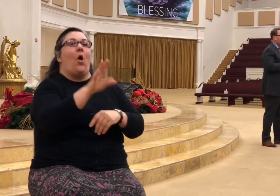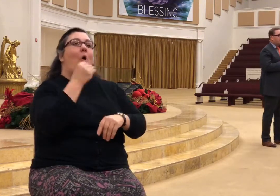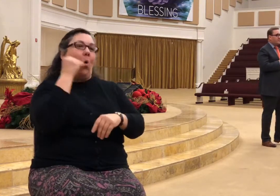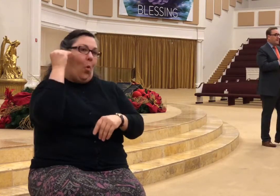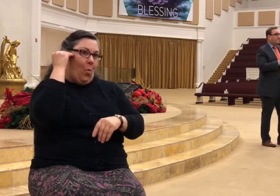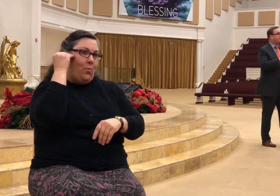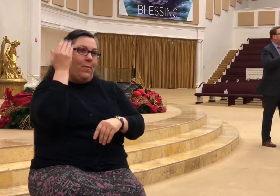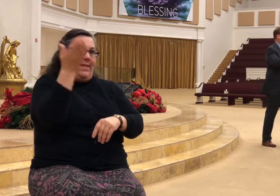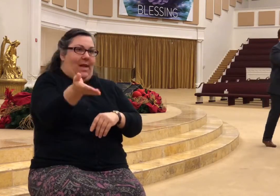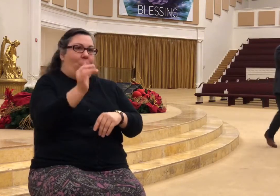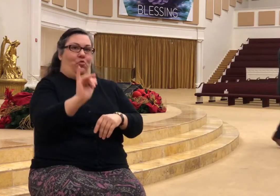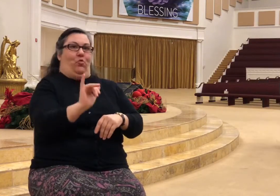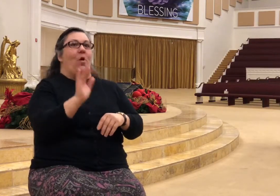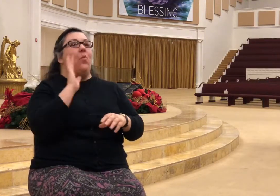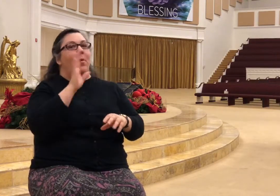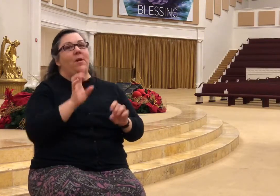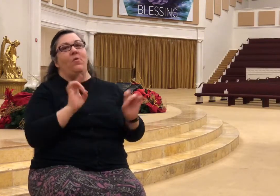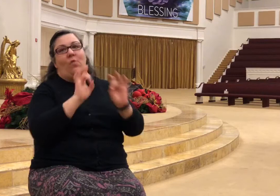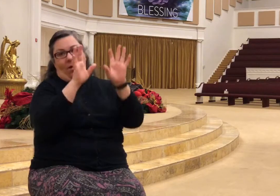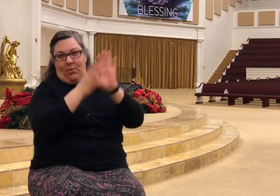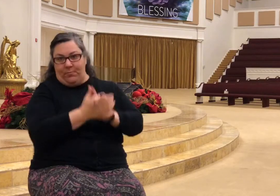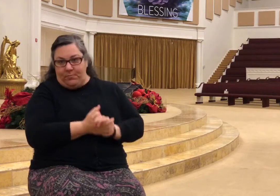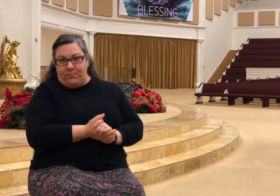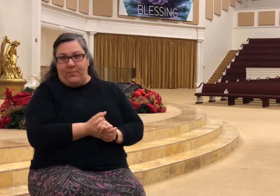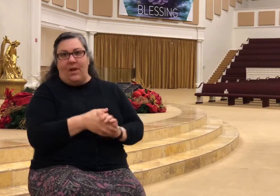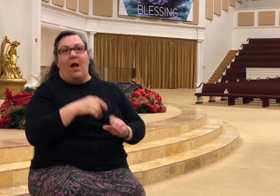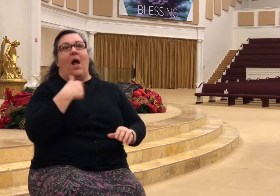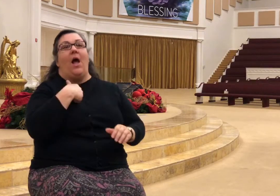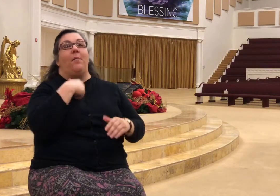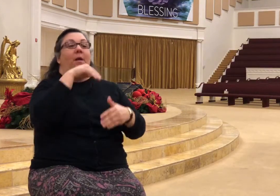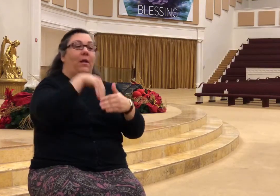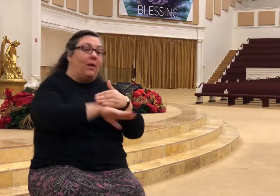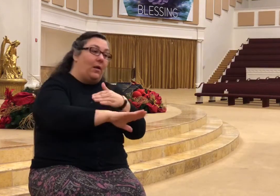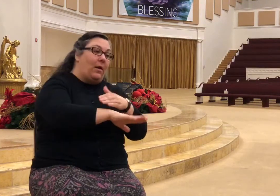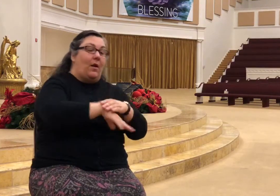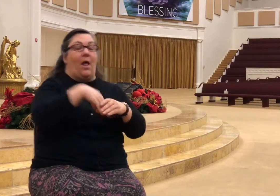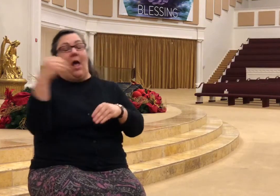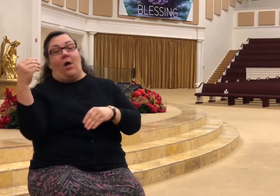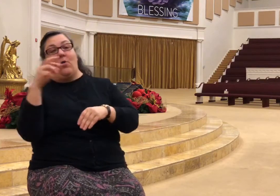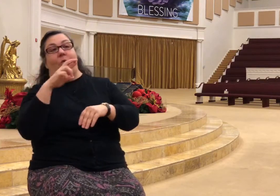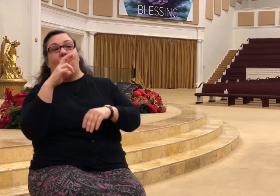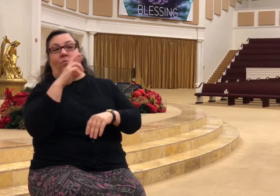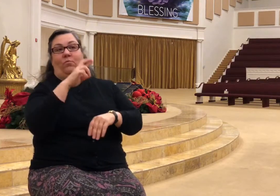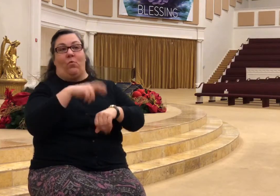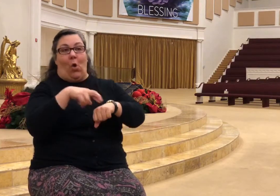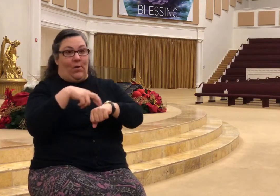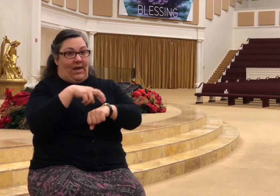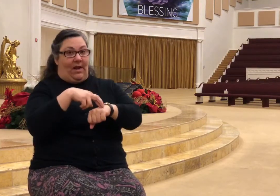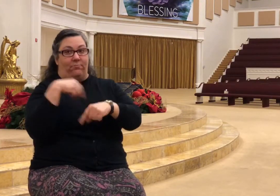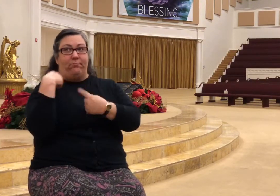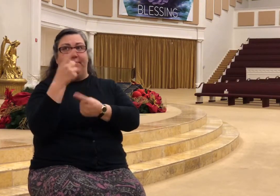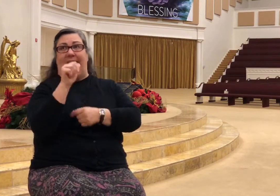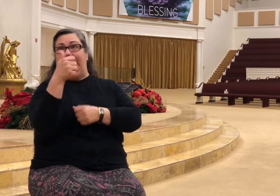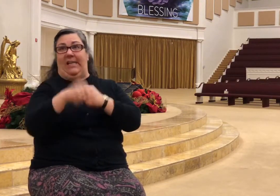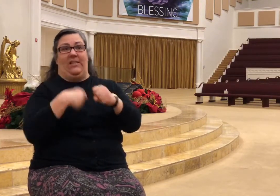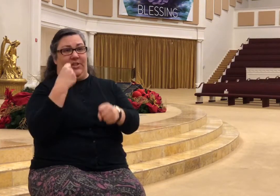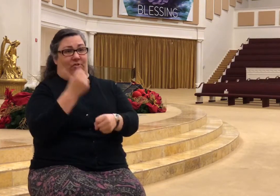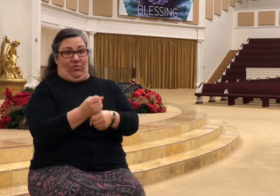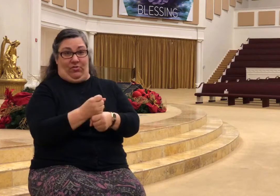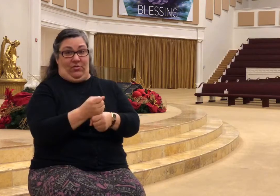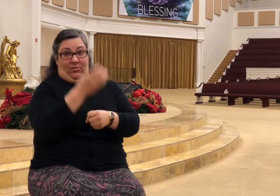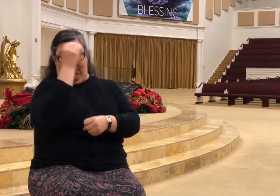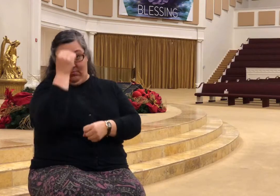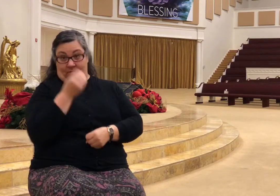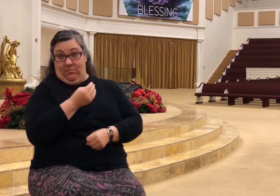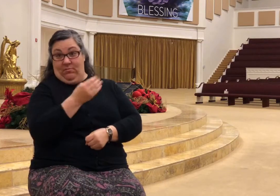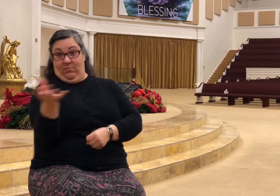be an incredible thing. Let me just tell you, I've been in and out of Roatan, Honduras for the last 9 to 10 years. There is not